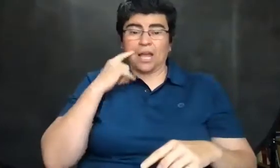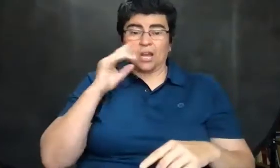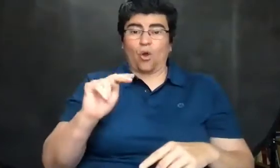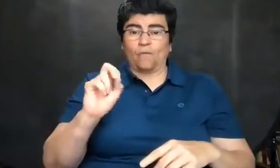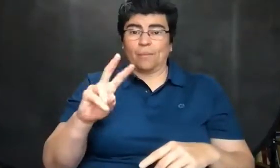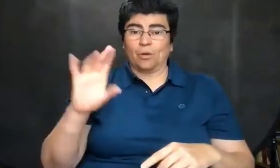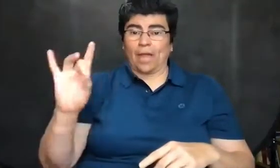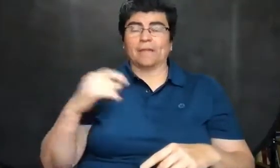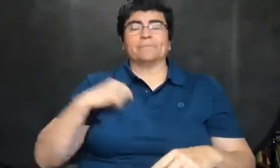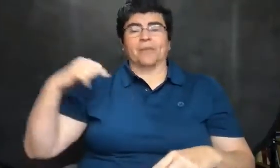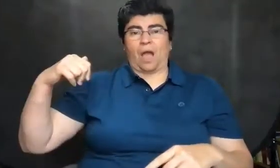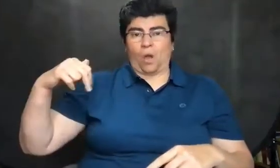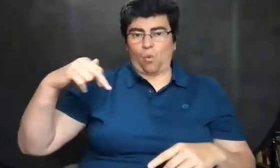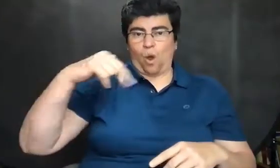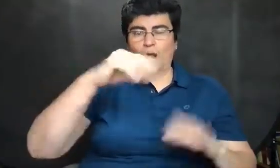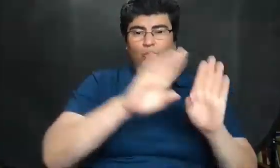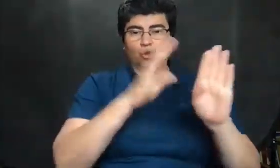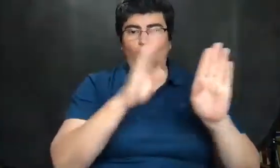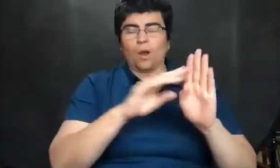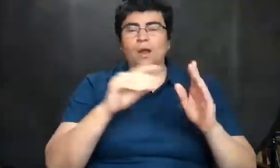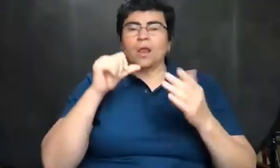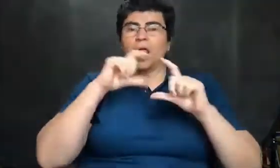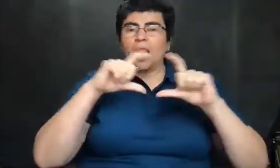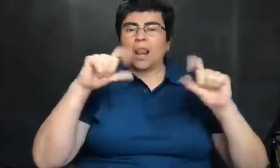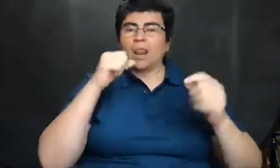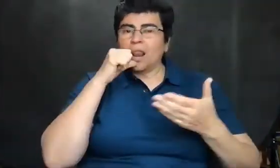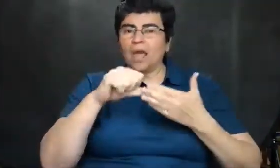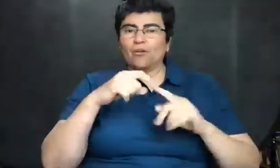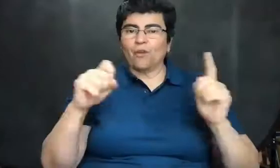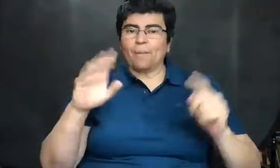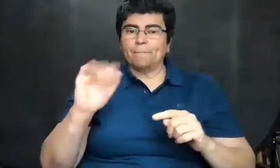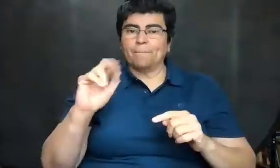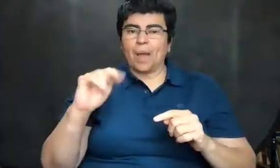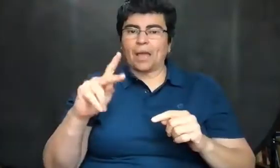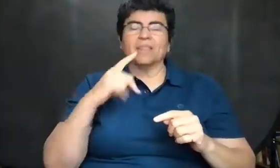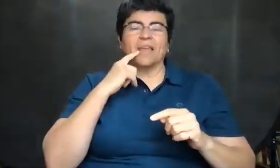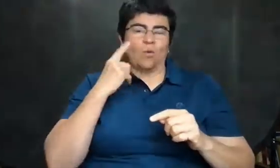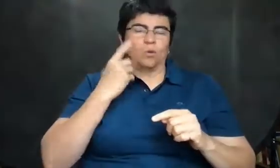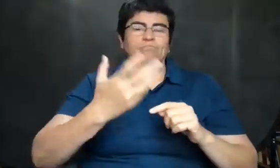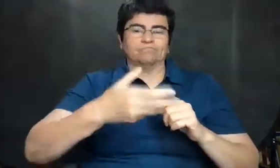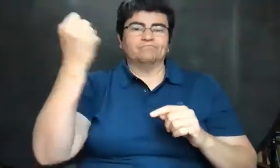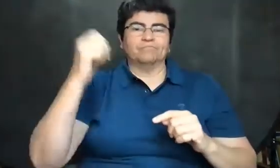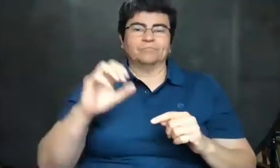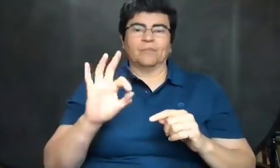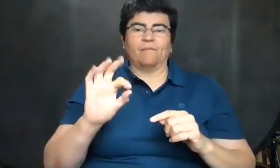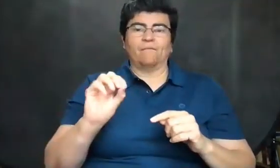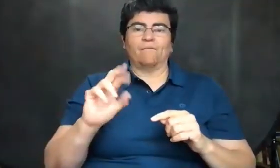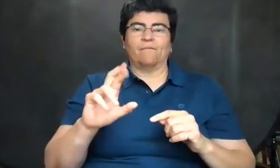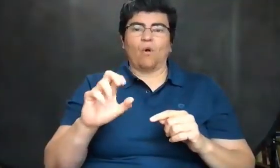the driveway, and on the door, there was a note from the bank, and they were foreclosing on my house. And I opened the door, and there